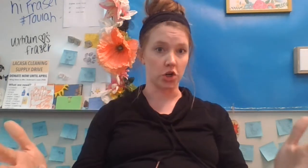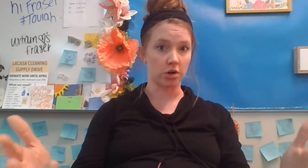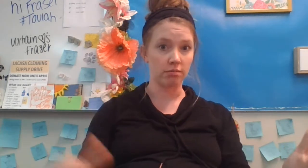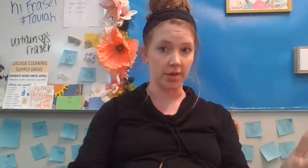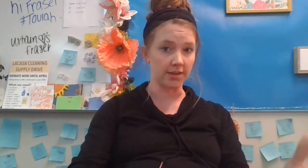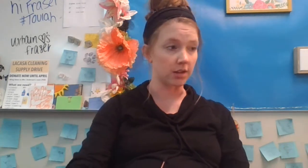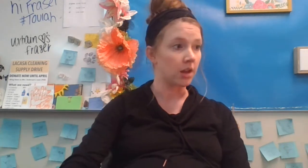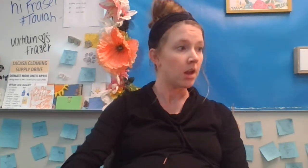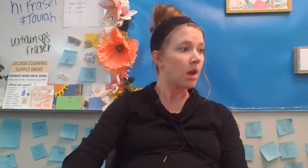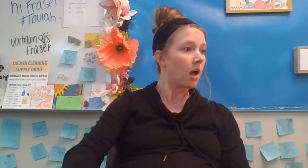furniture, basically.